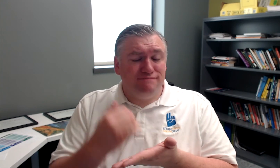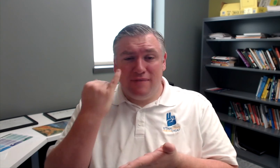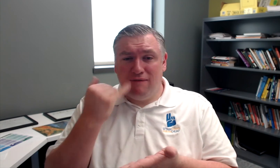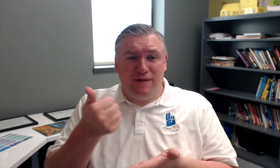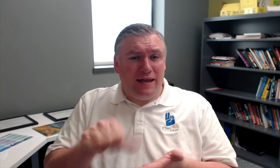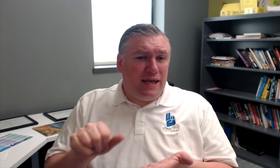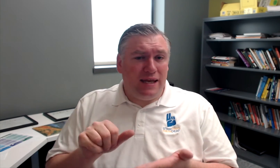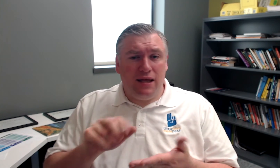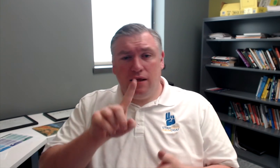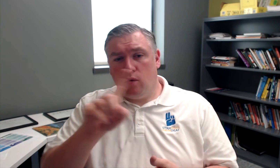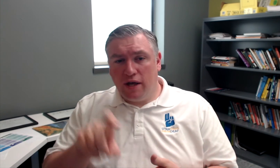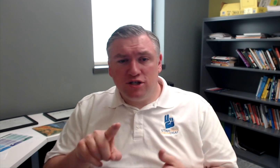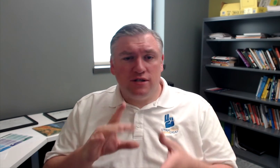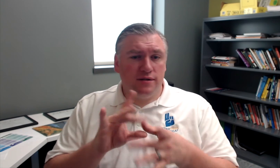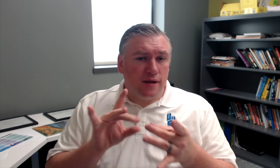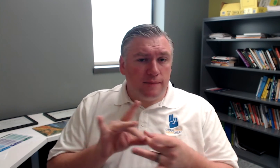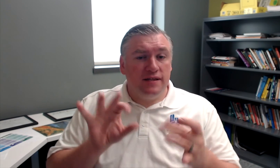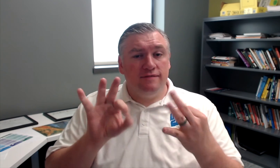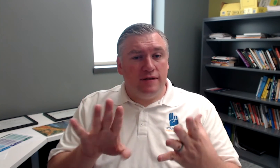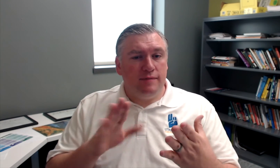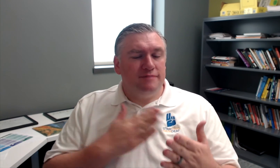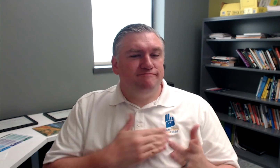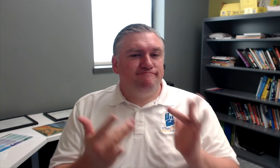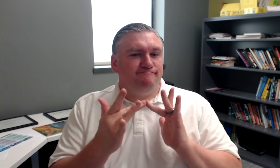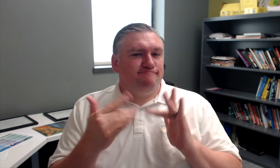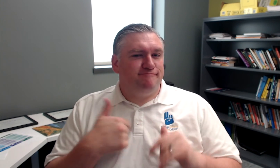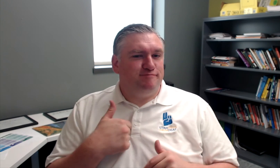helpful. If you have any questions or comments or feedback,